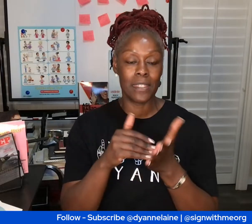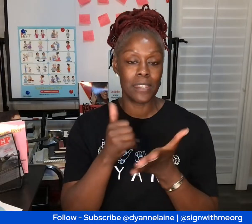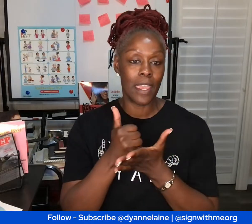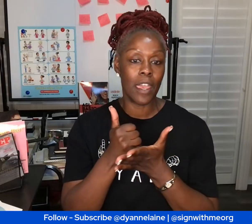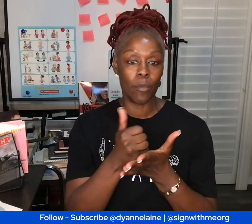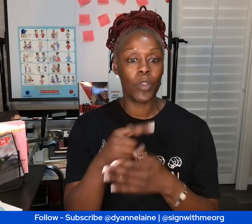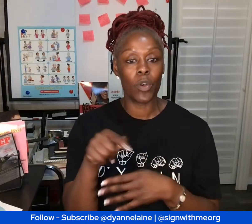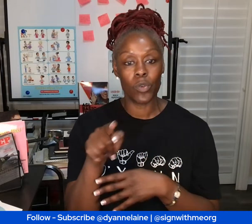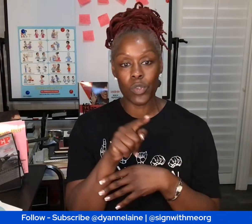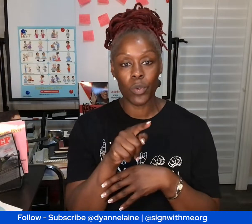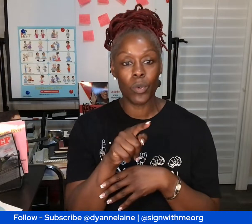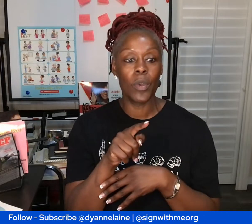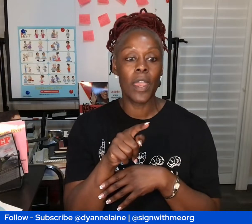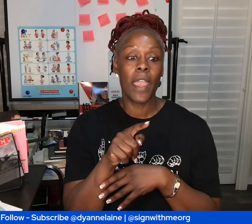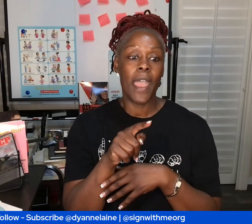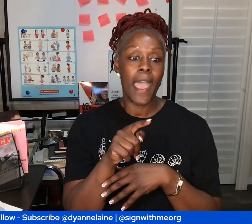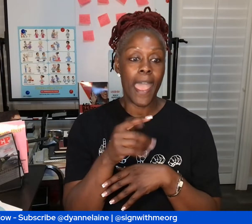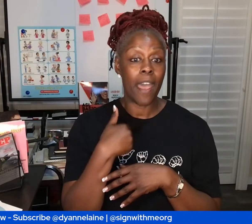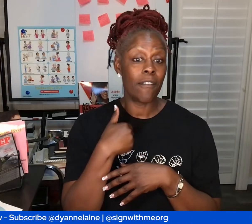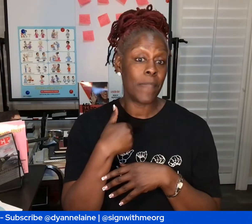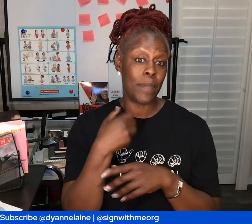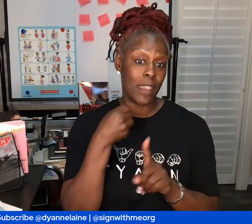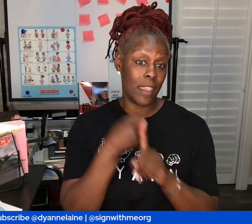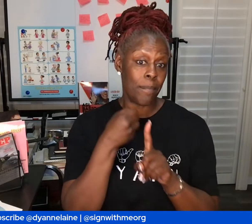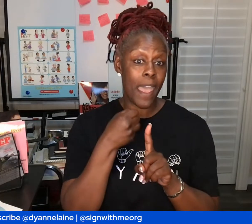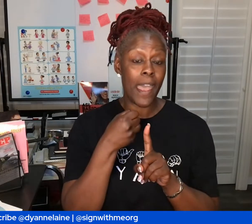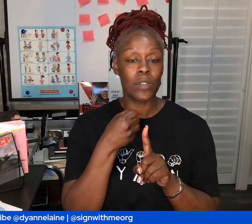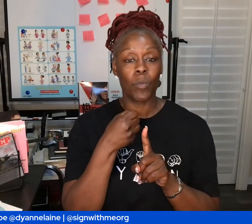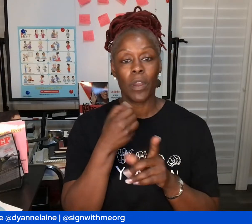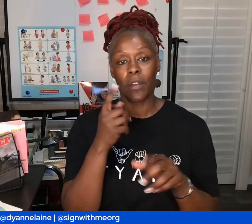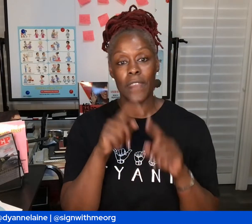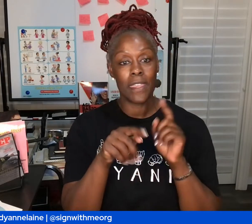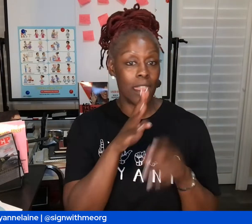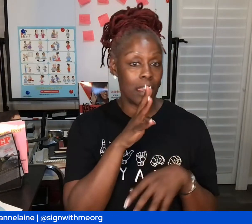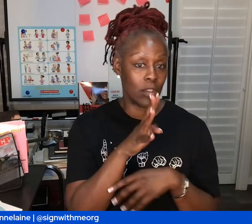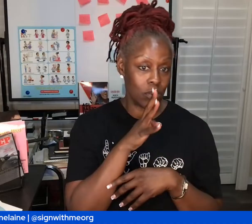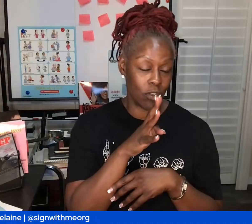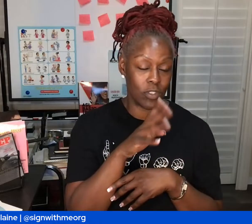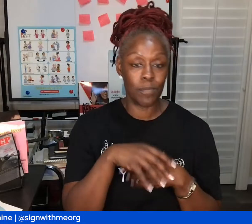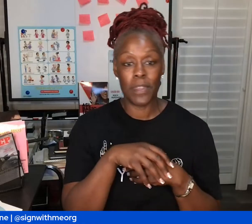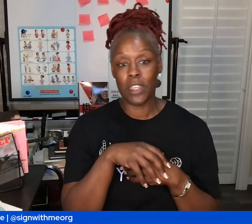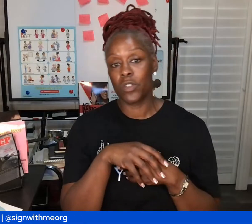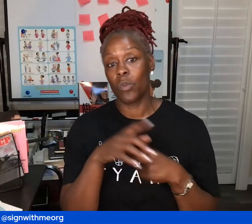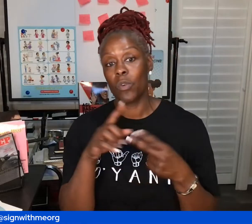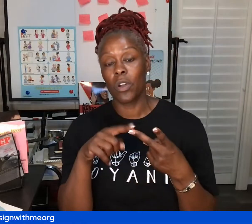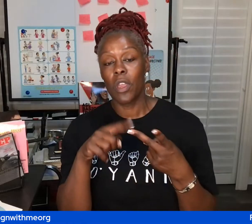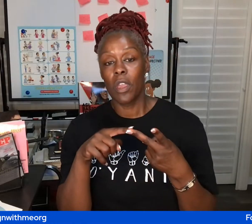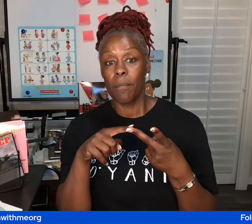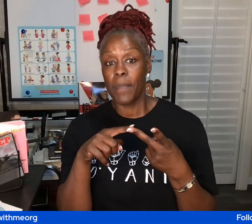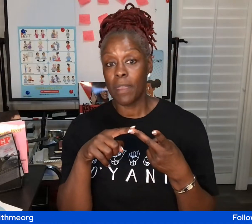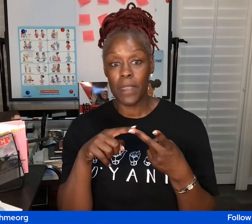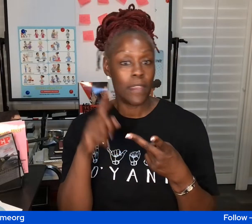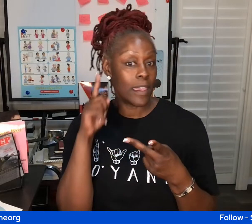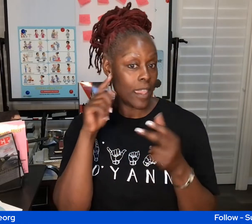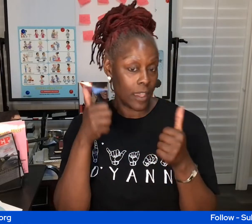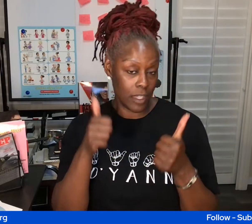to help those who have maybe an impact where they can't use their speech, or maybe they can't